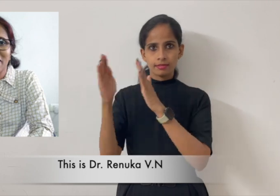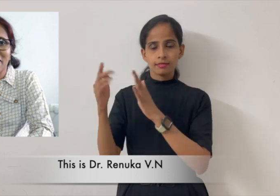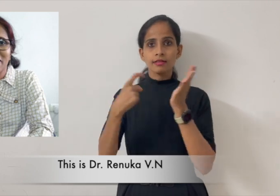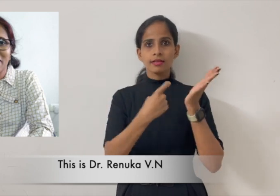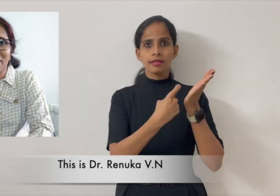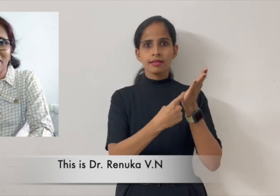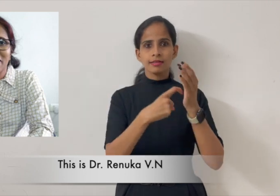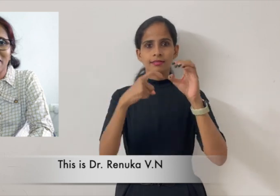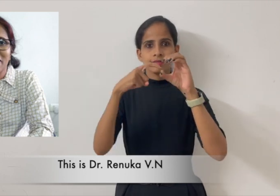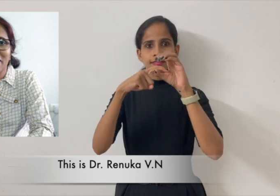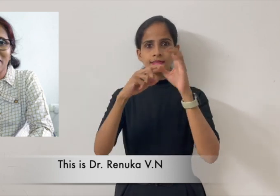Renuka